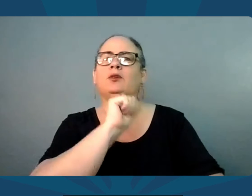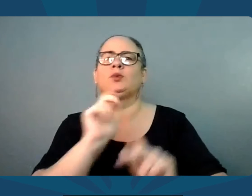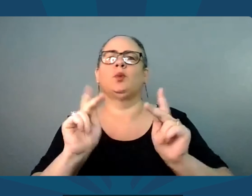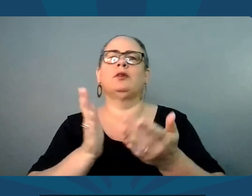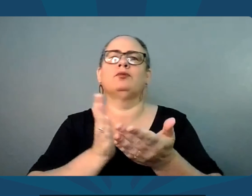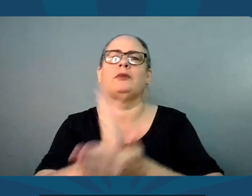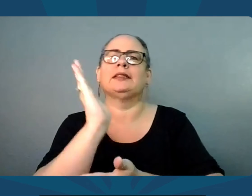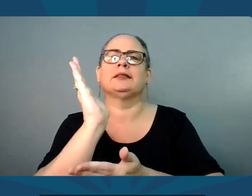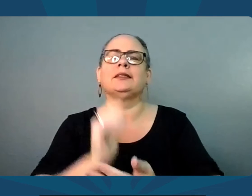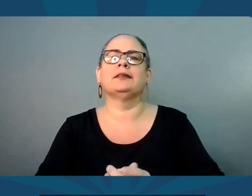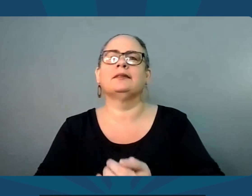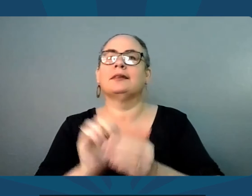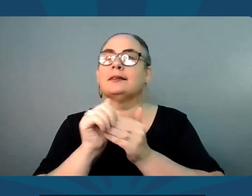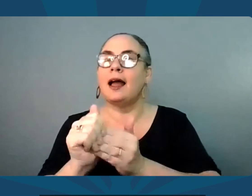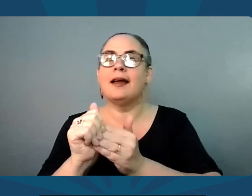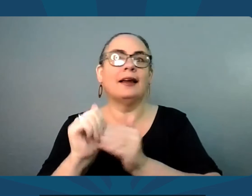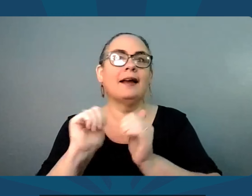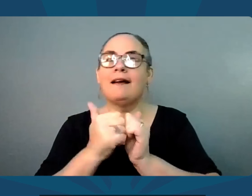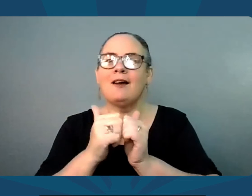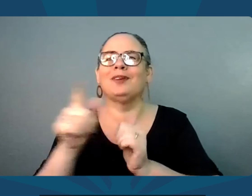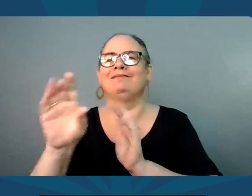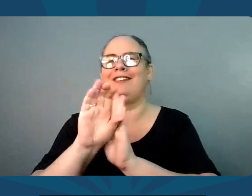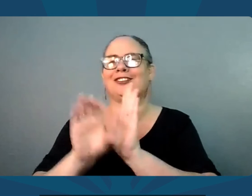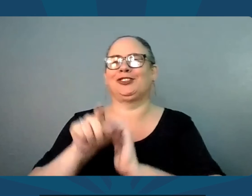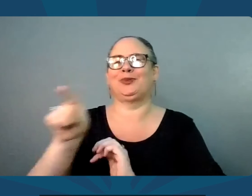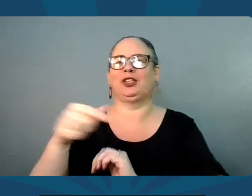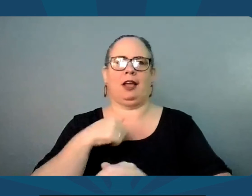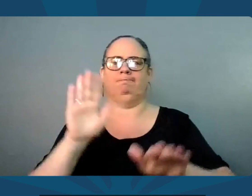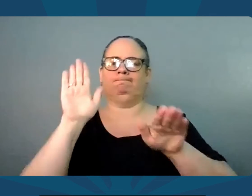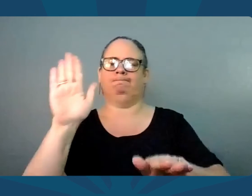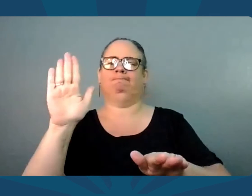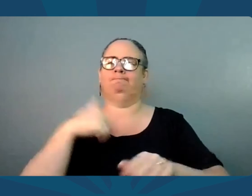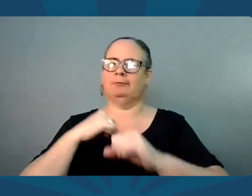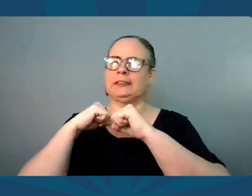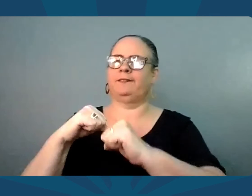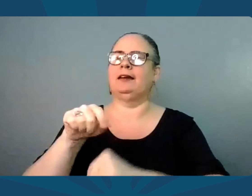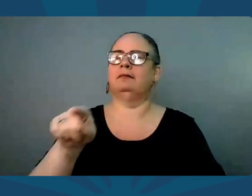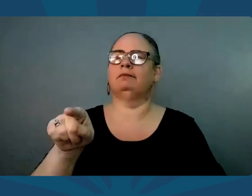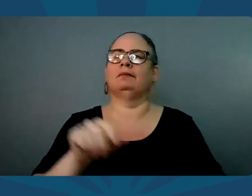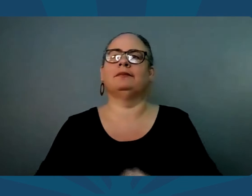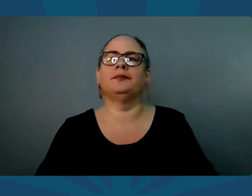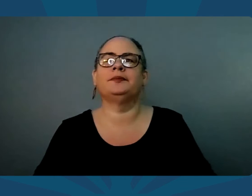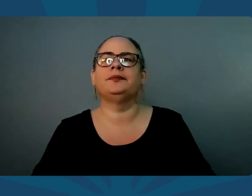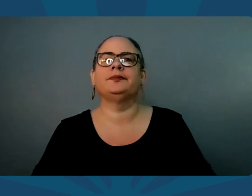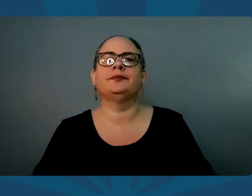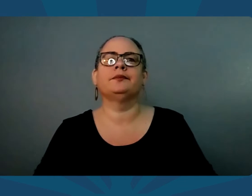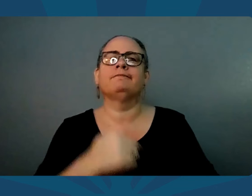by serving and defending Arizonans' rights, guided by the Constitution, which I took the oath to